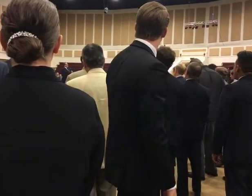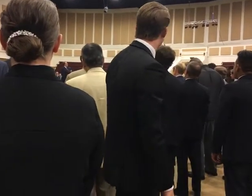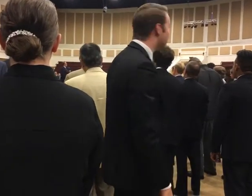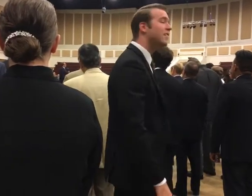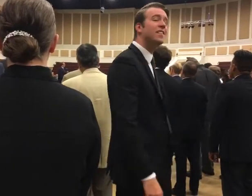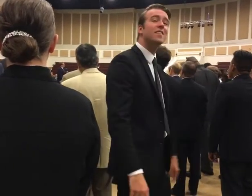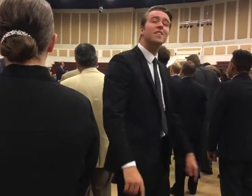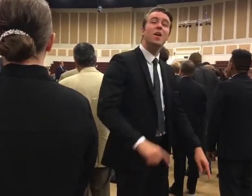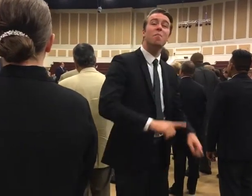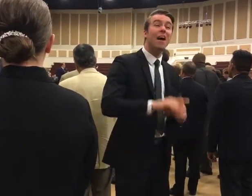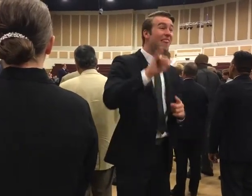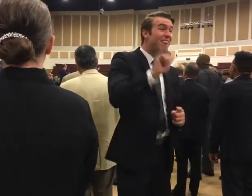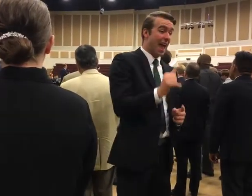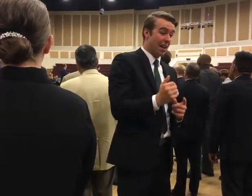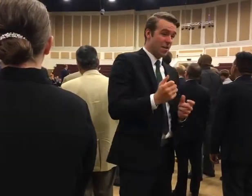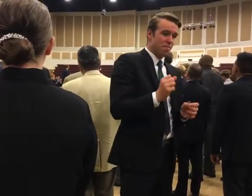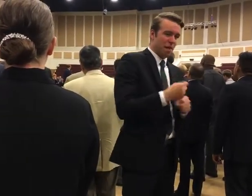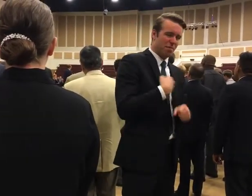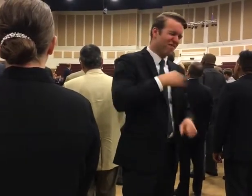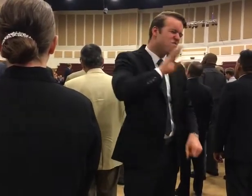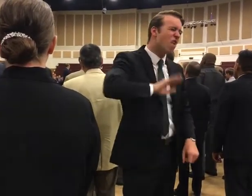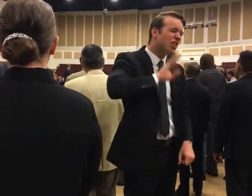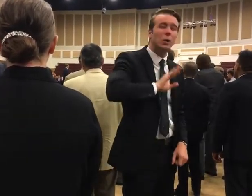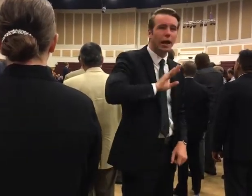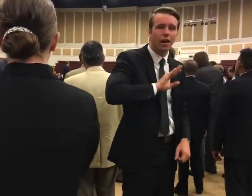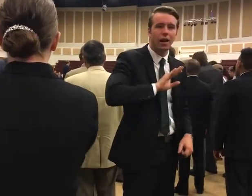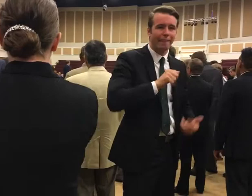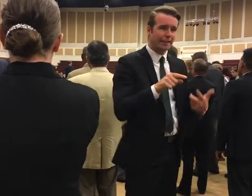But that ain't what bugs me the most about young married couples.